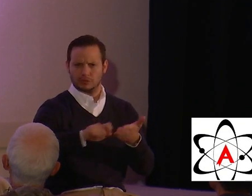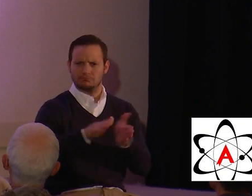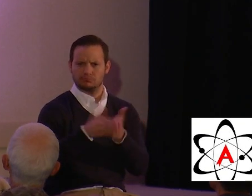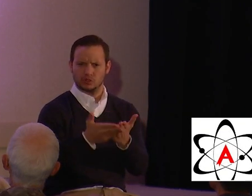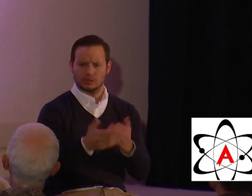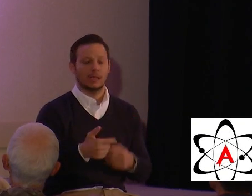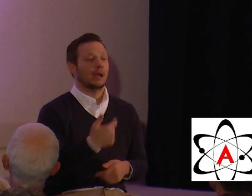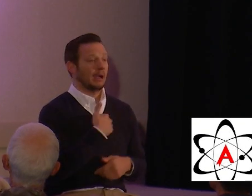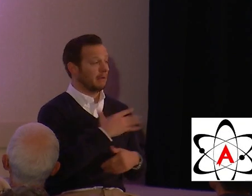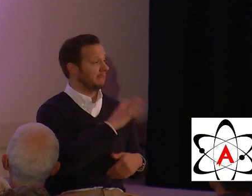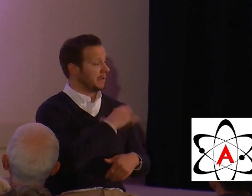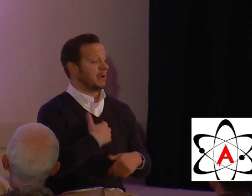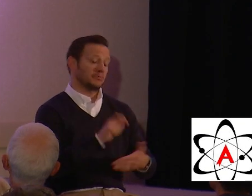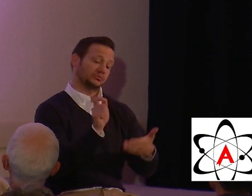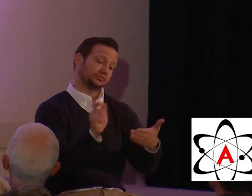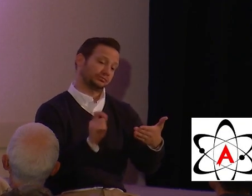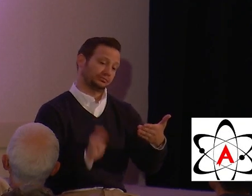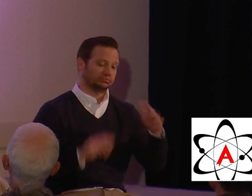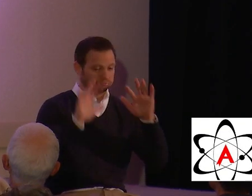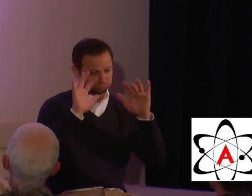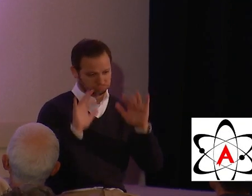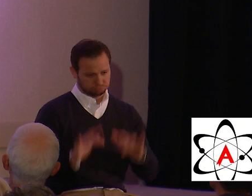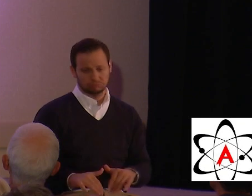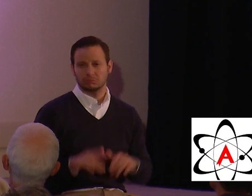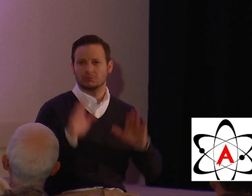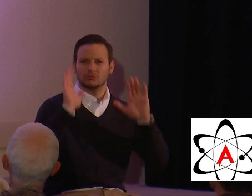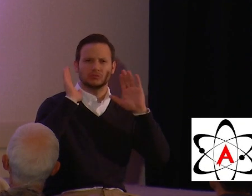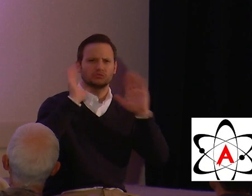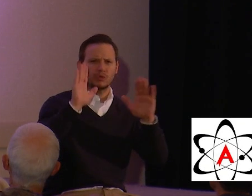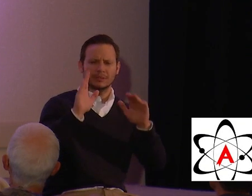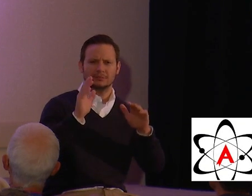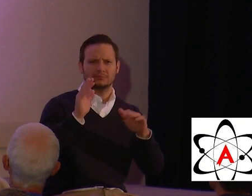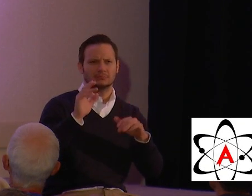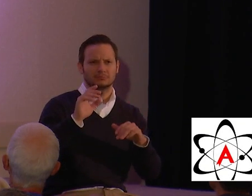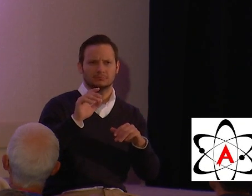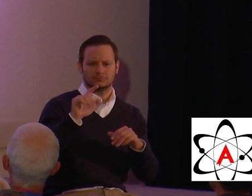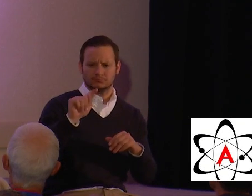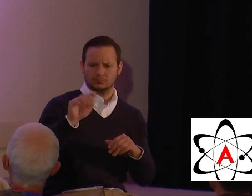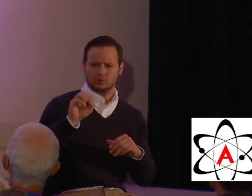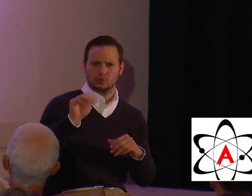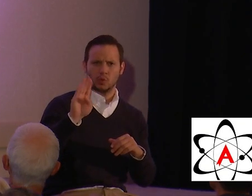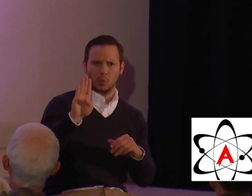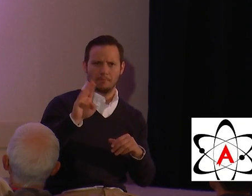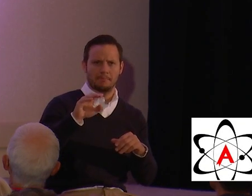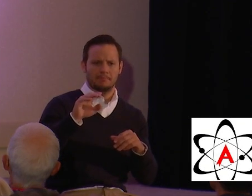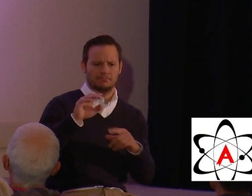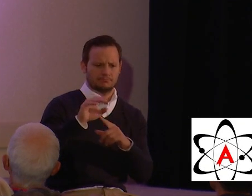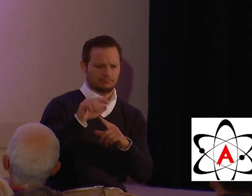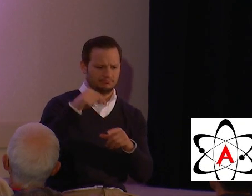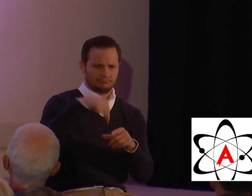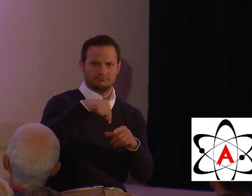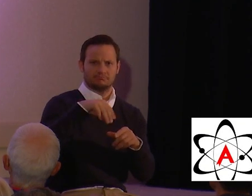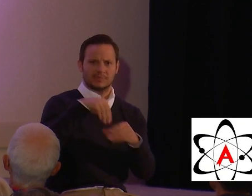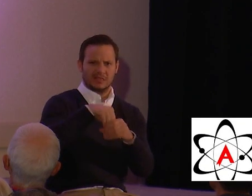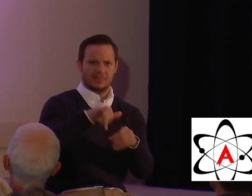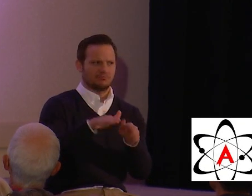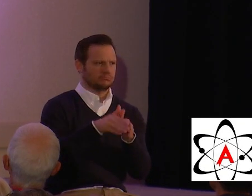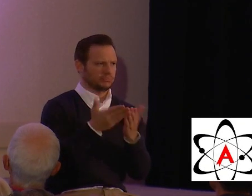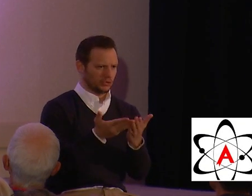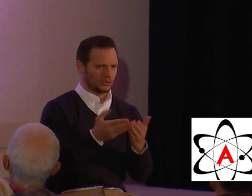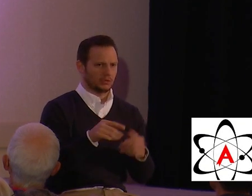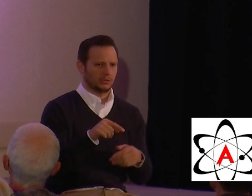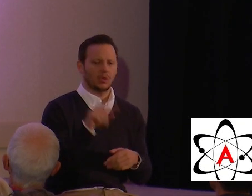book. And I wrote this great tome in the book. And this